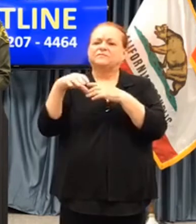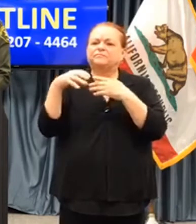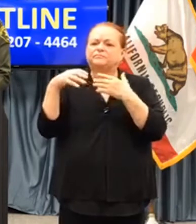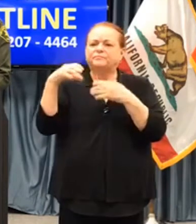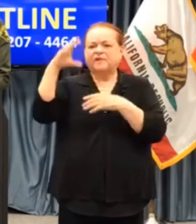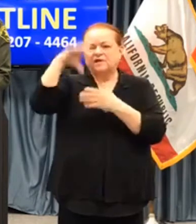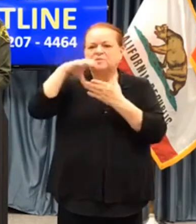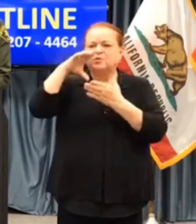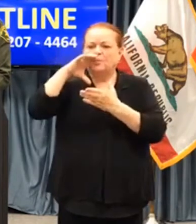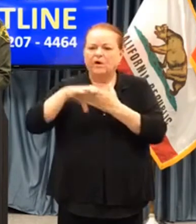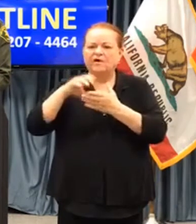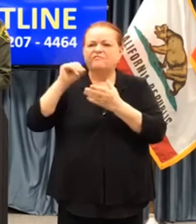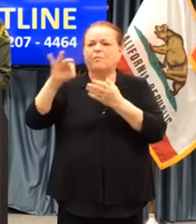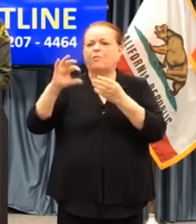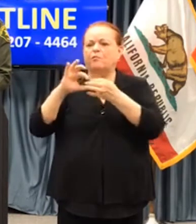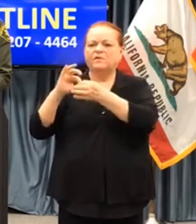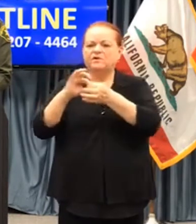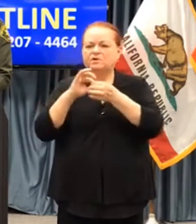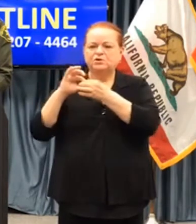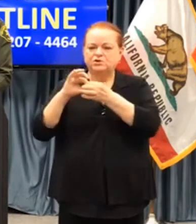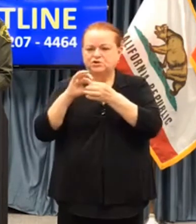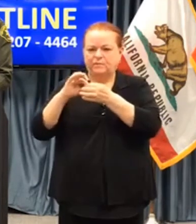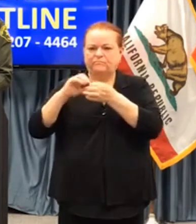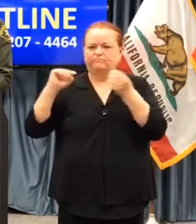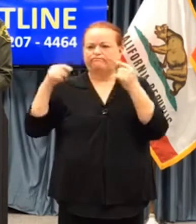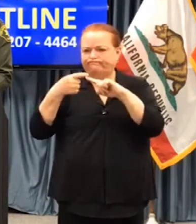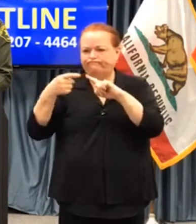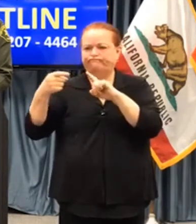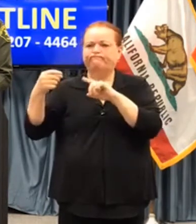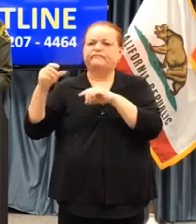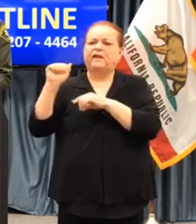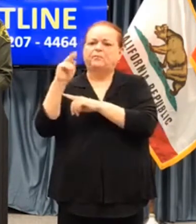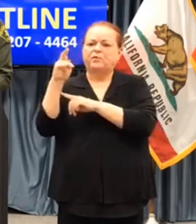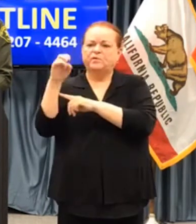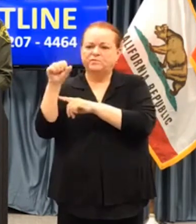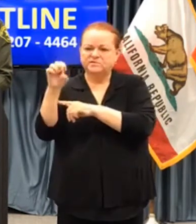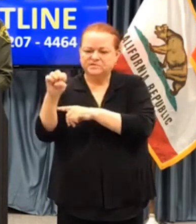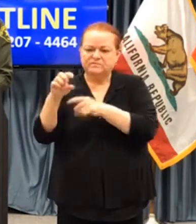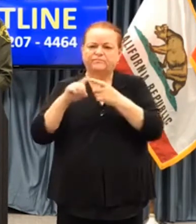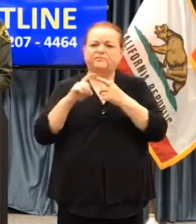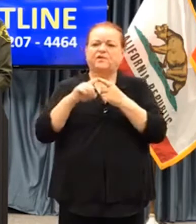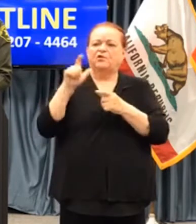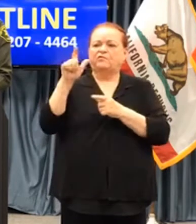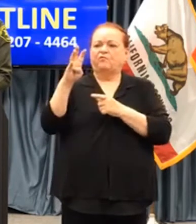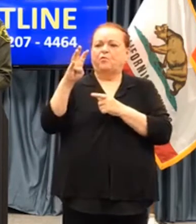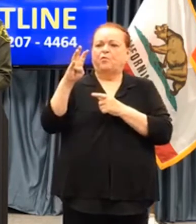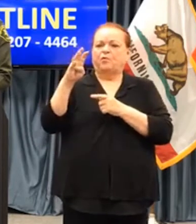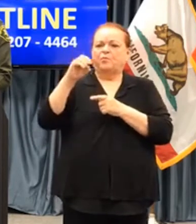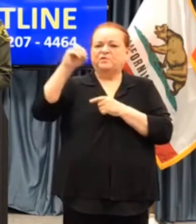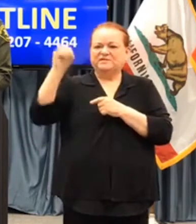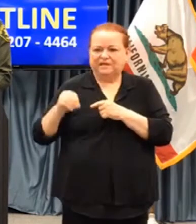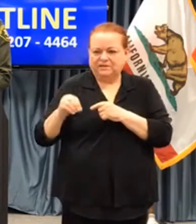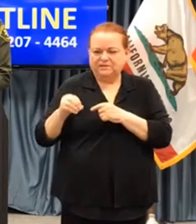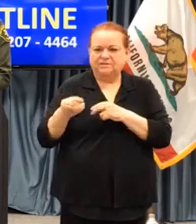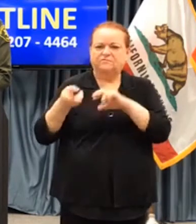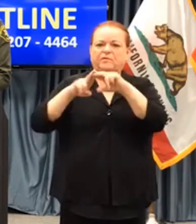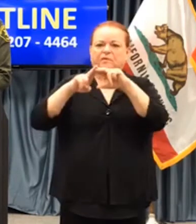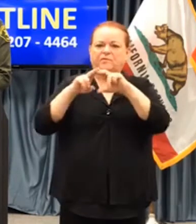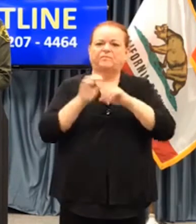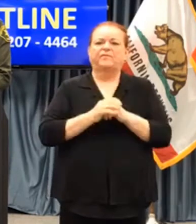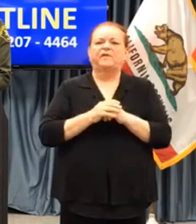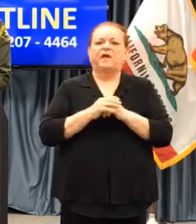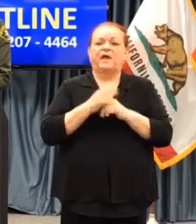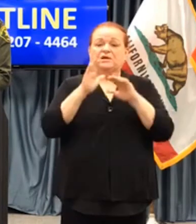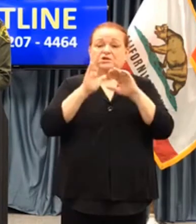25%. Calls for family disputes have increased 24%. And child custody dispute